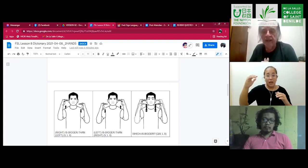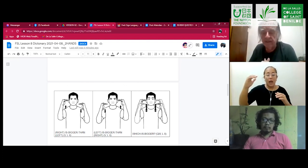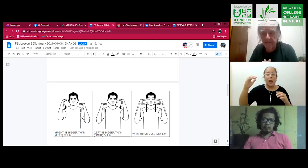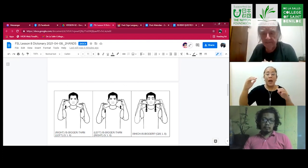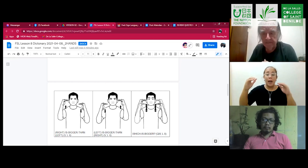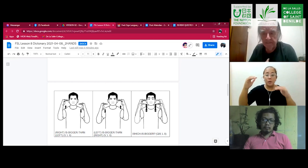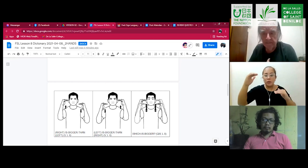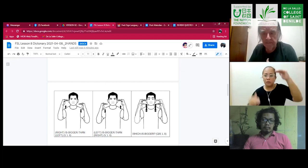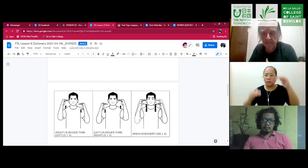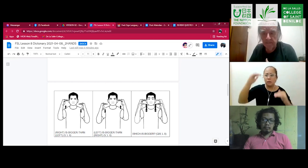complex.